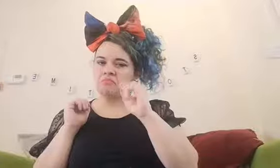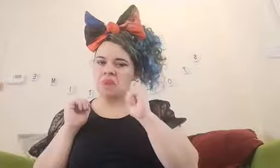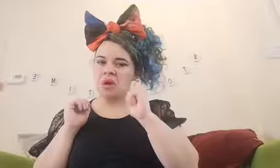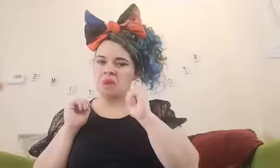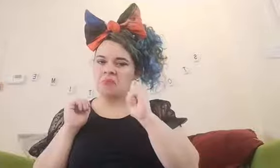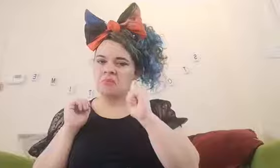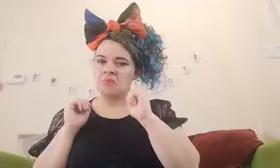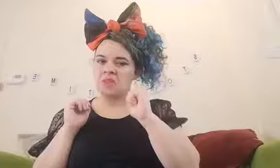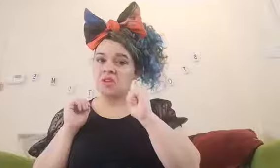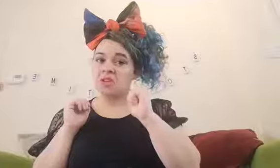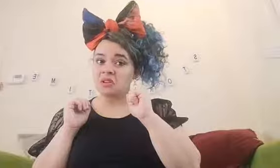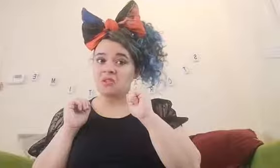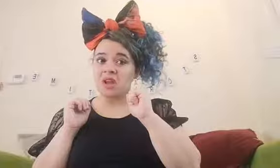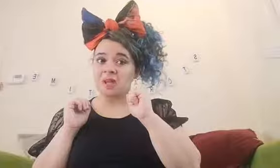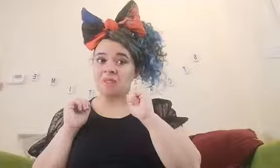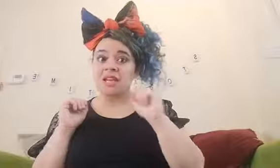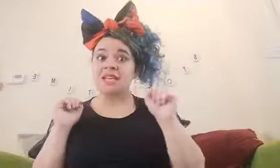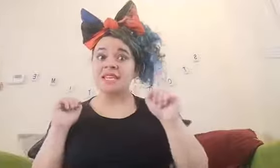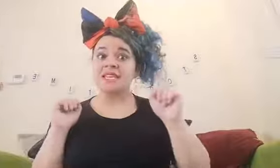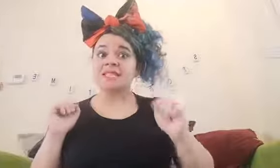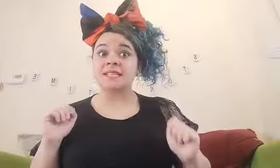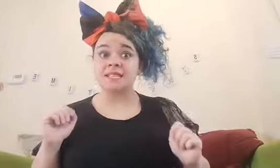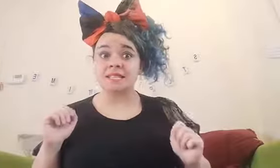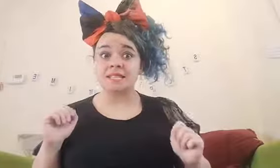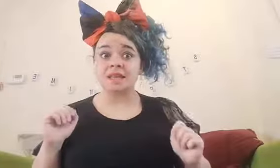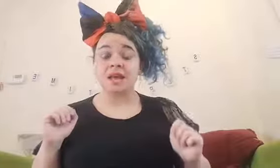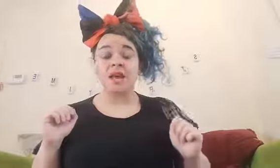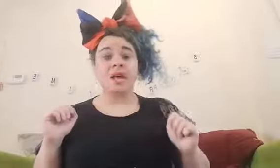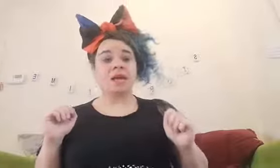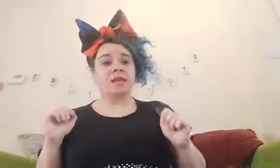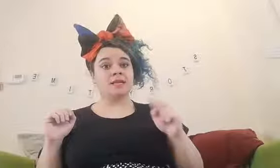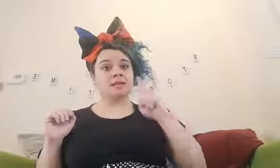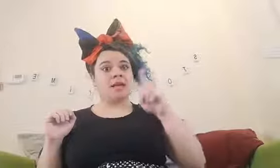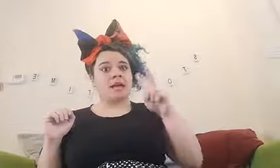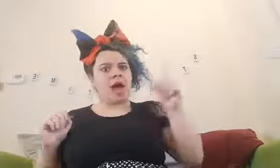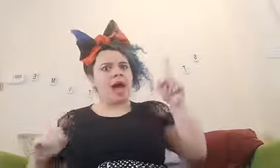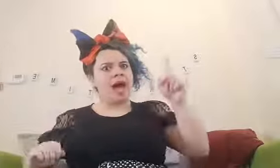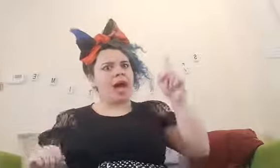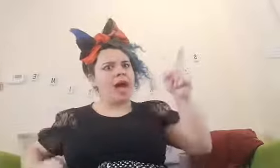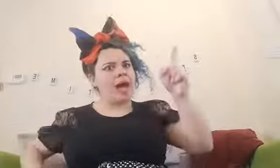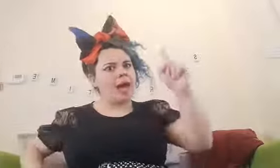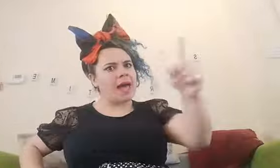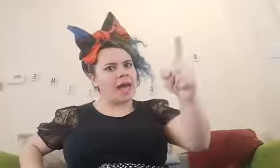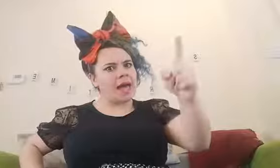No, you're right. He didn't. He said, ah, ah, ah,